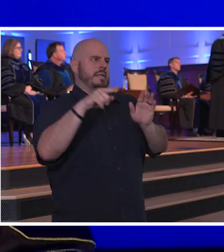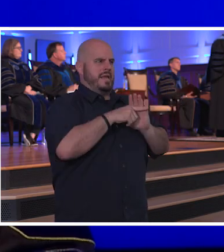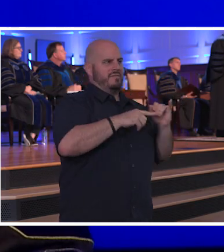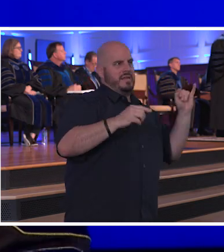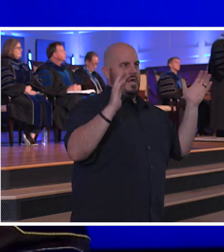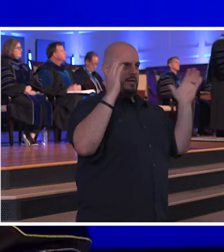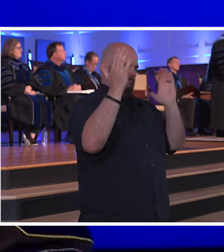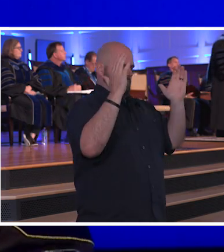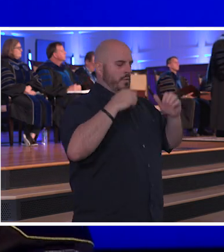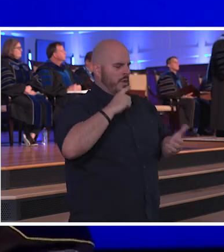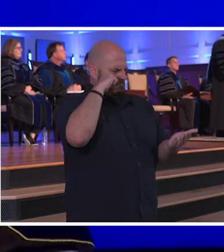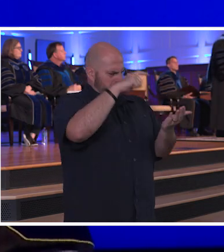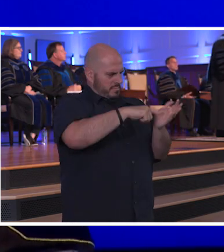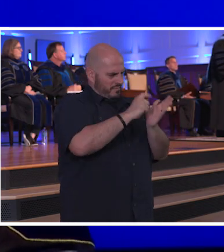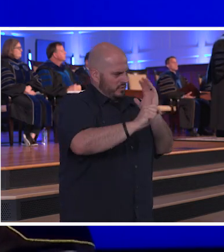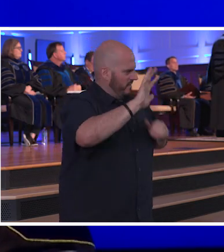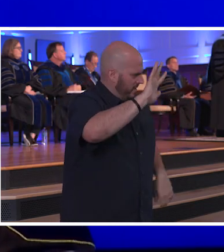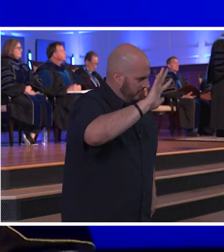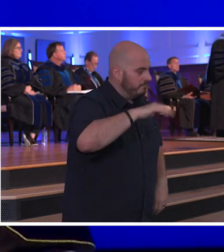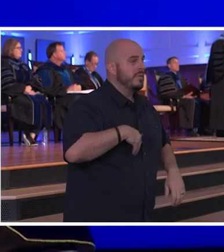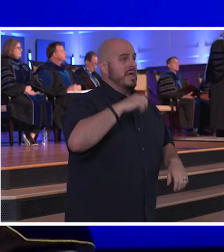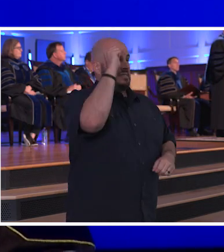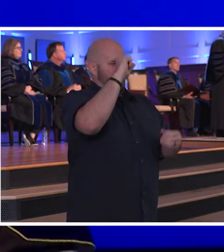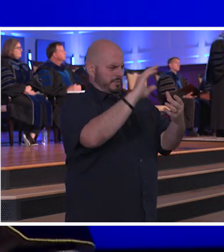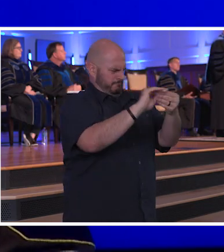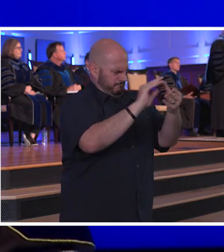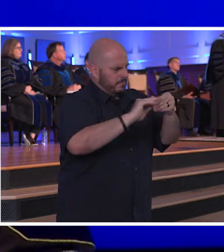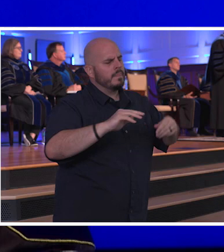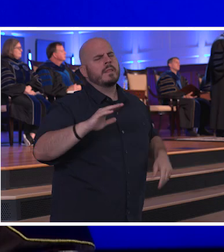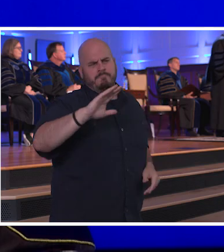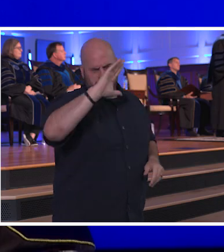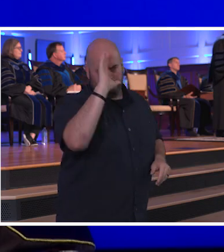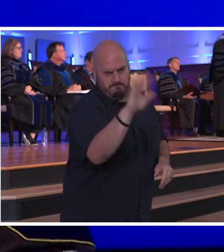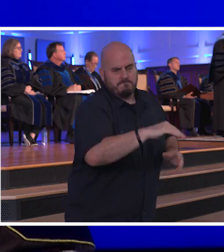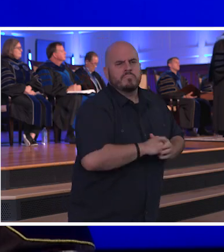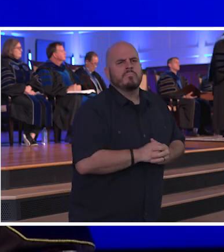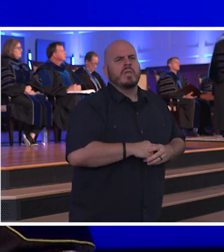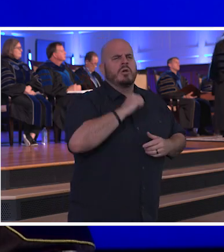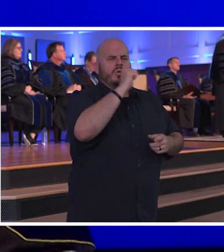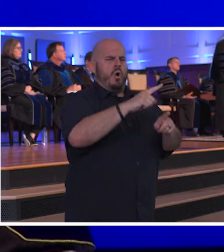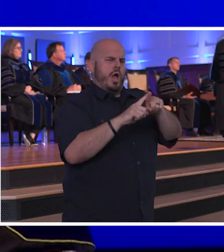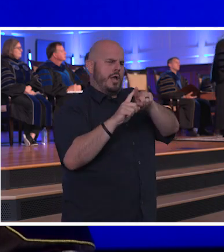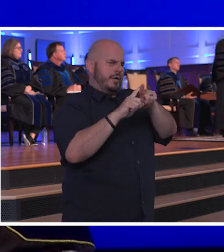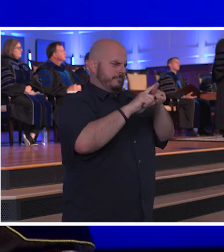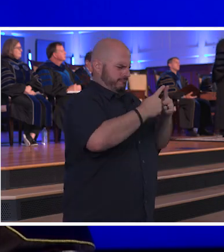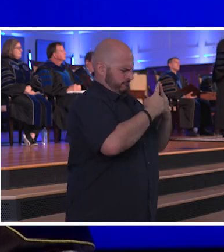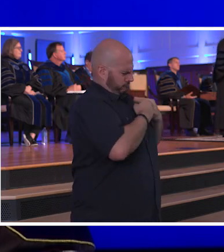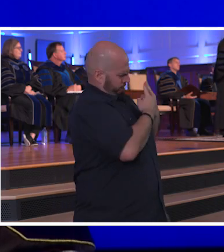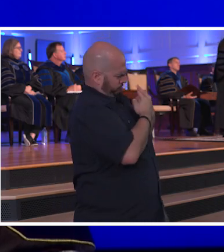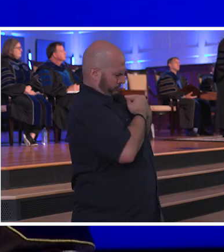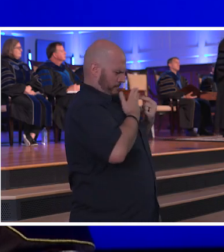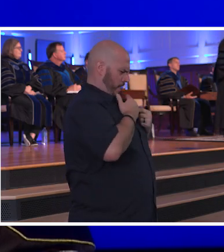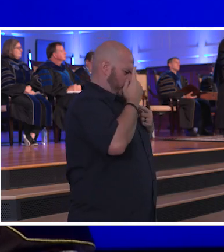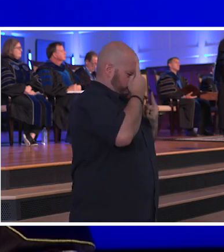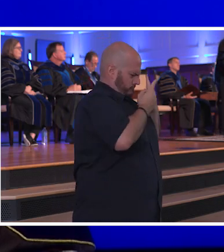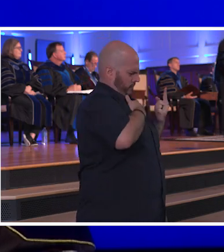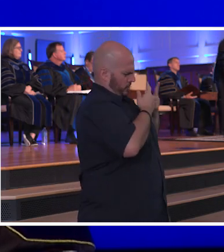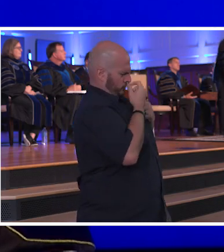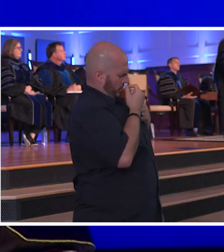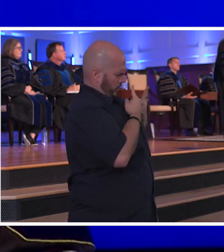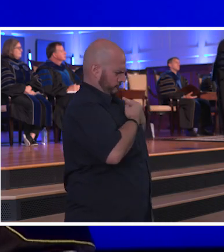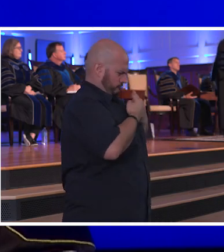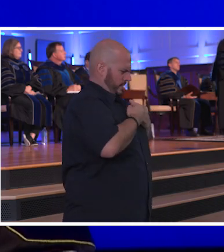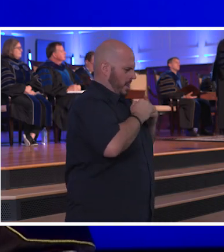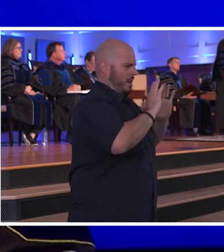verse 5, where Solomon says, and do not lean on your own understanding. In other words, divine guidance